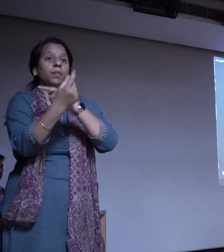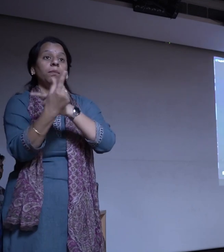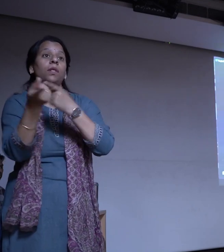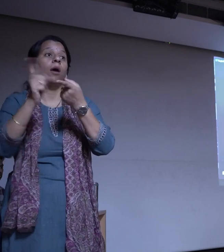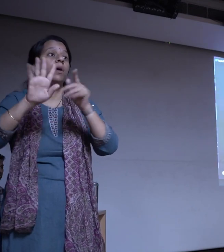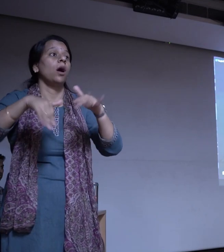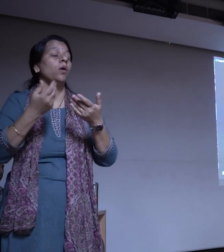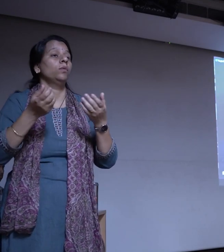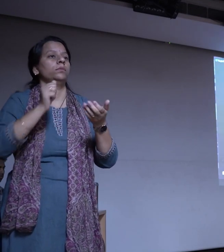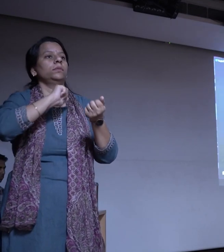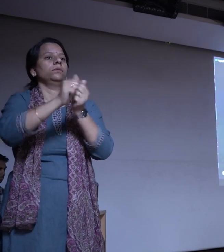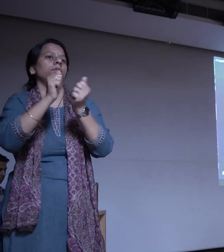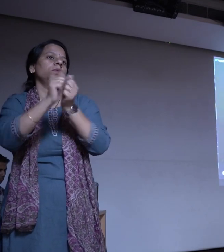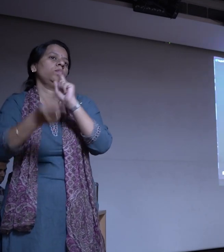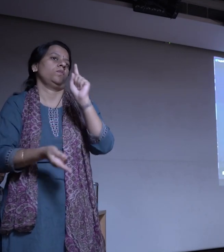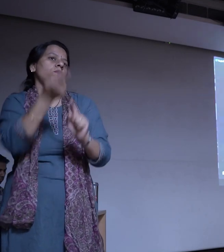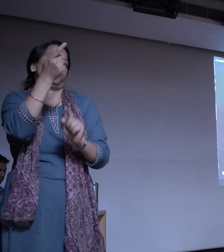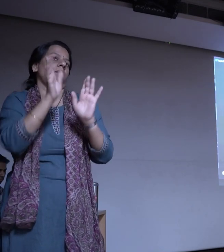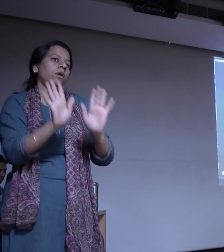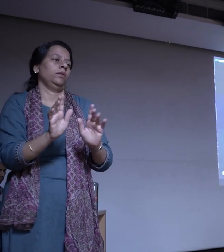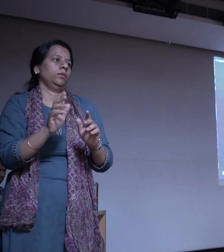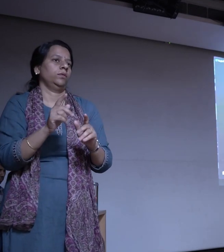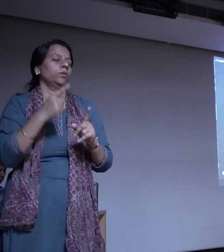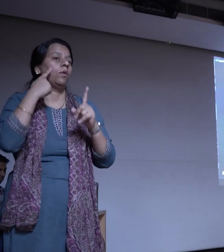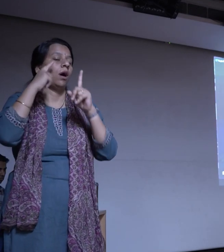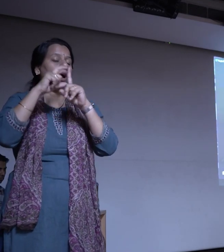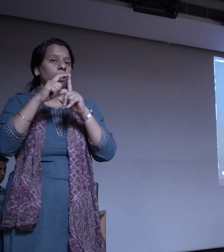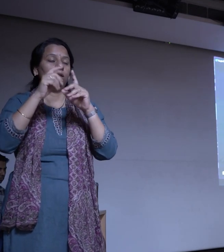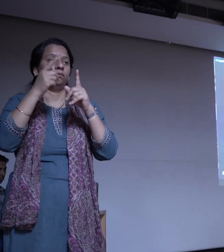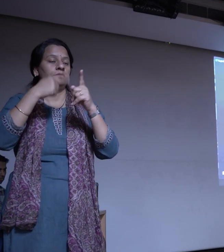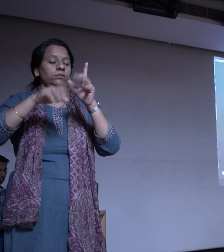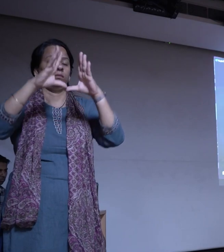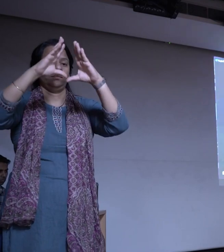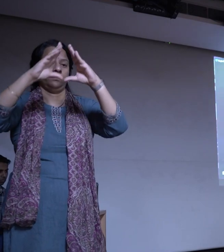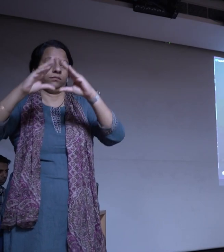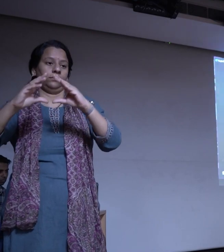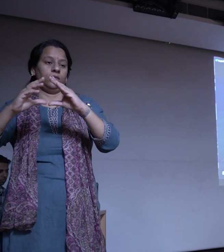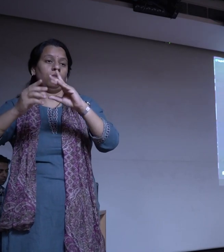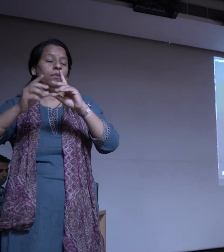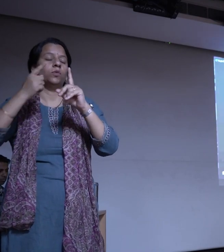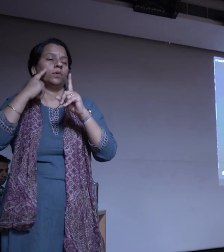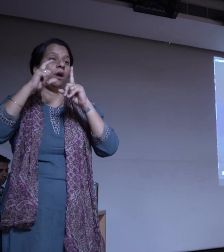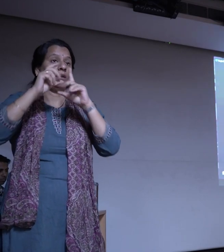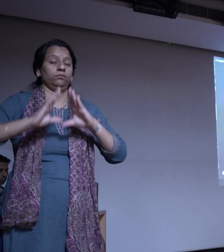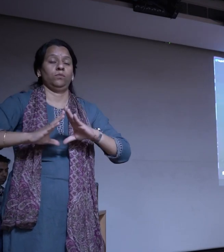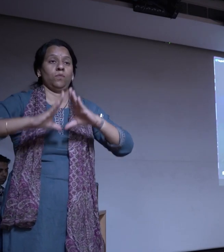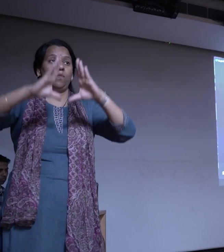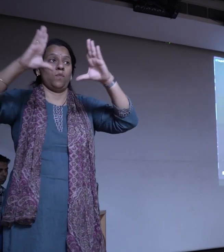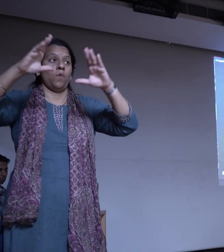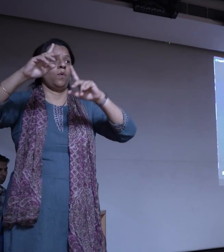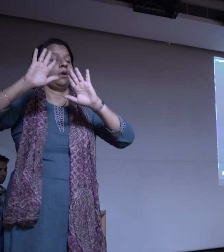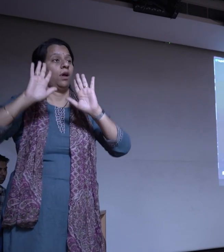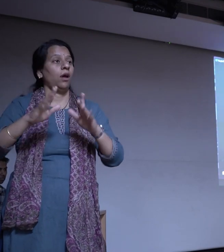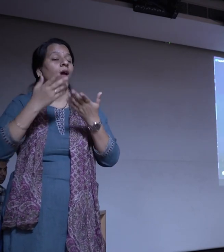unfortunately in the ID field the numbers are going up autism numbers you talk to any